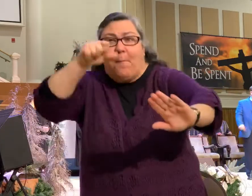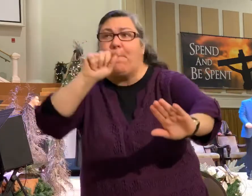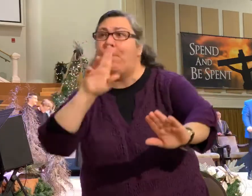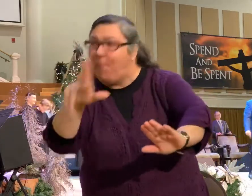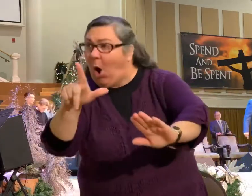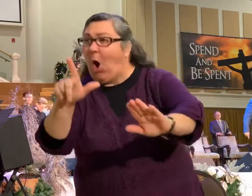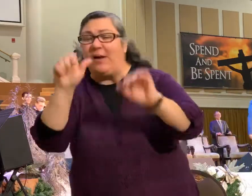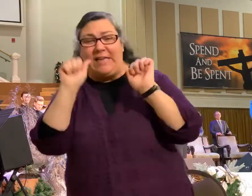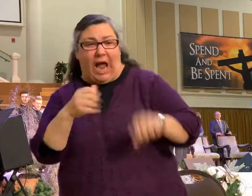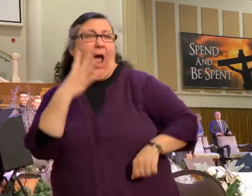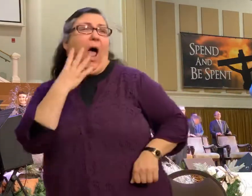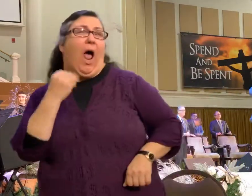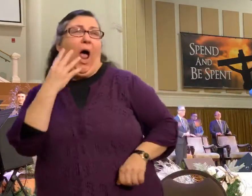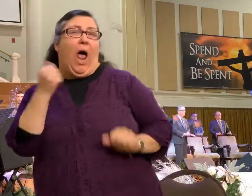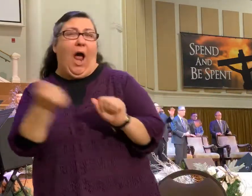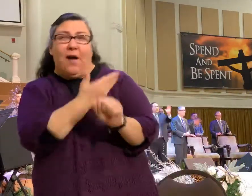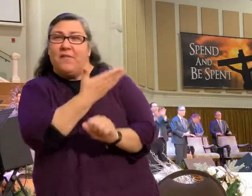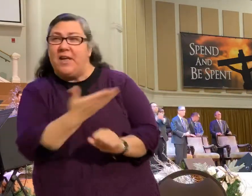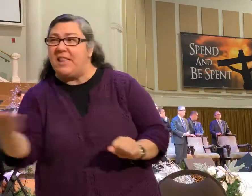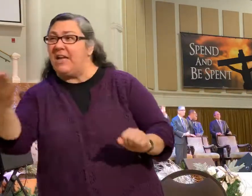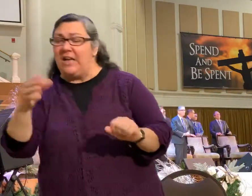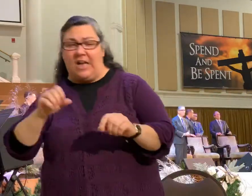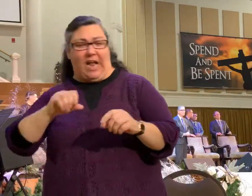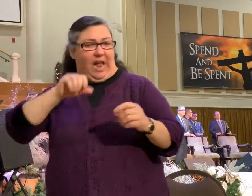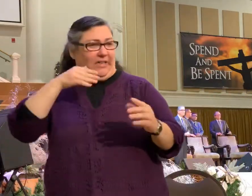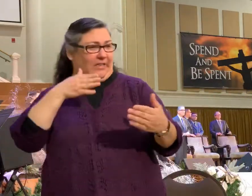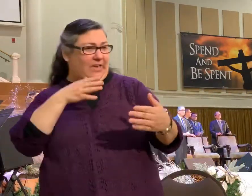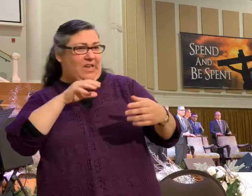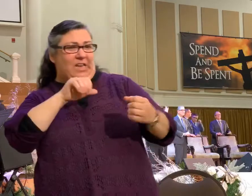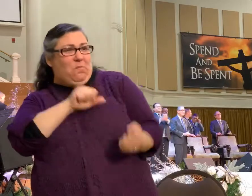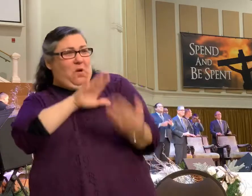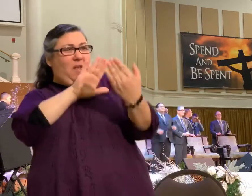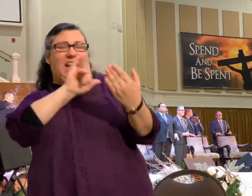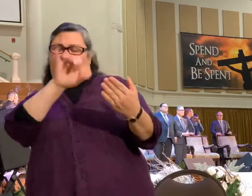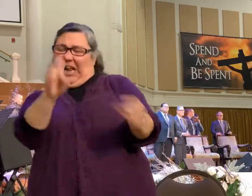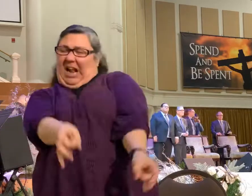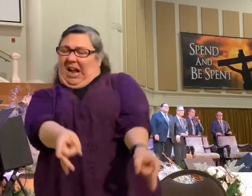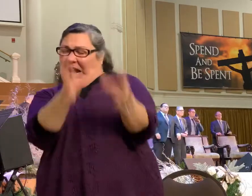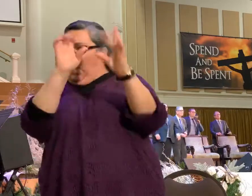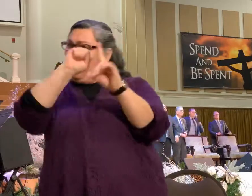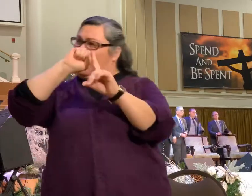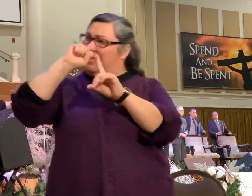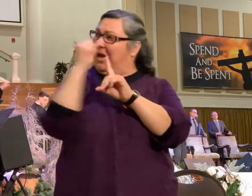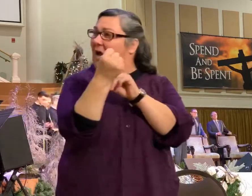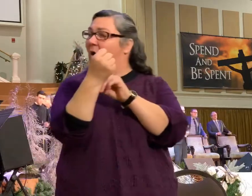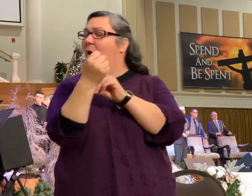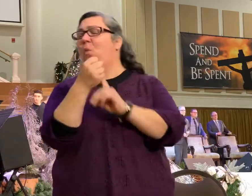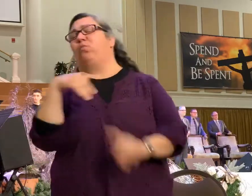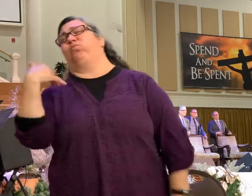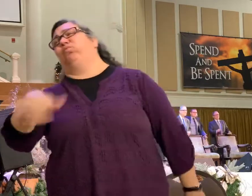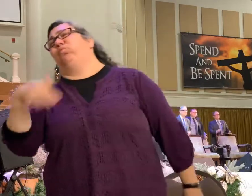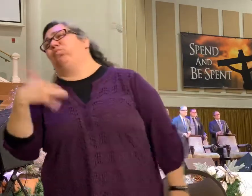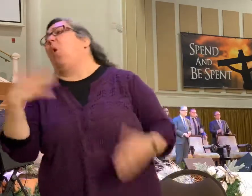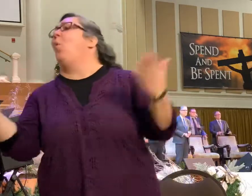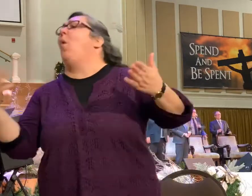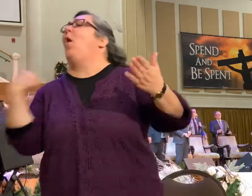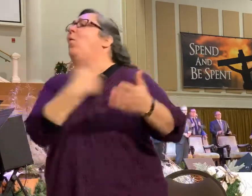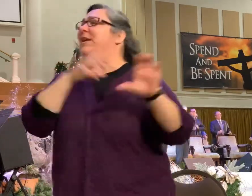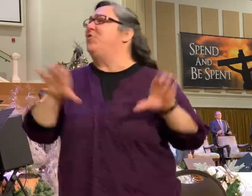through everything he went against the Decadence society, what can the Rock Church do in